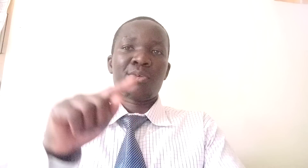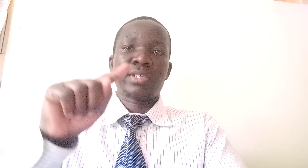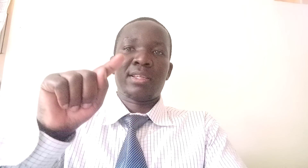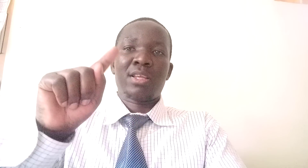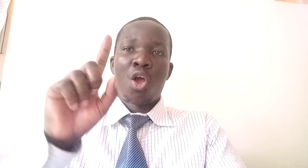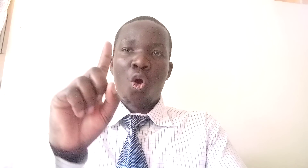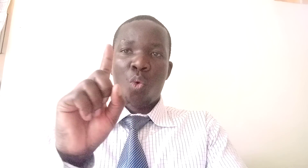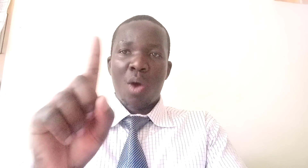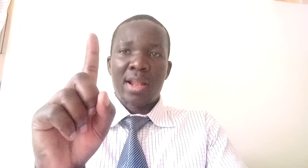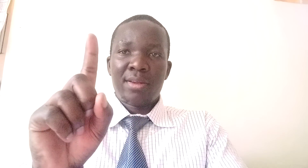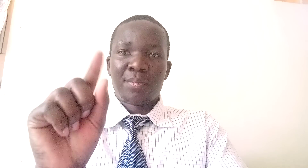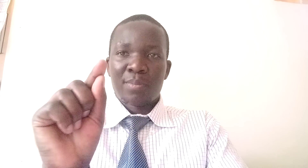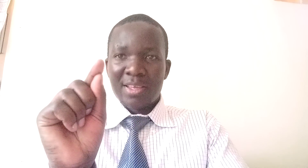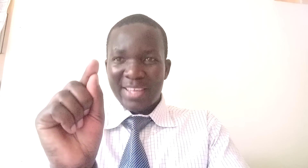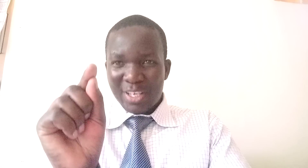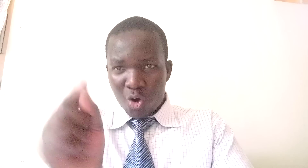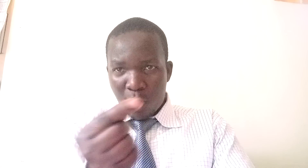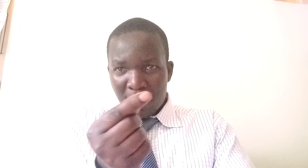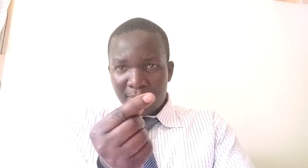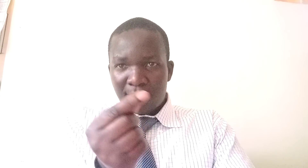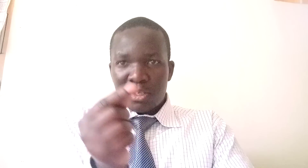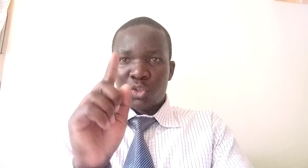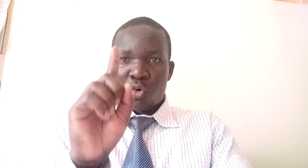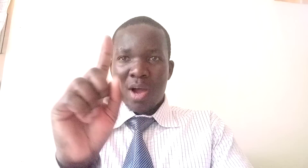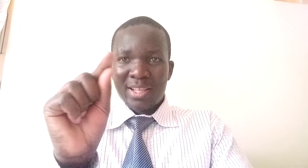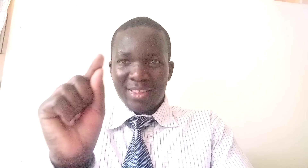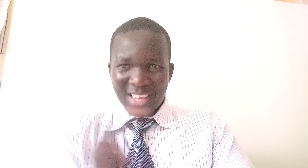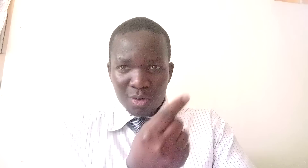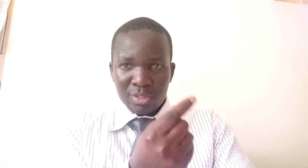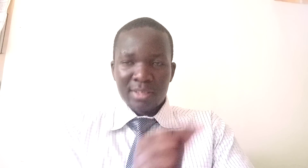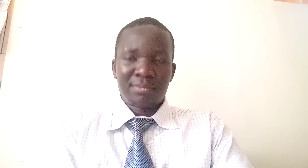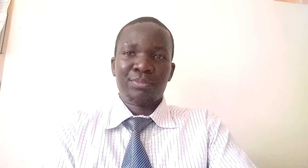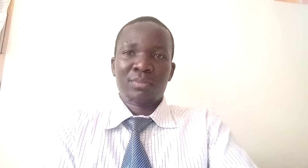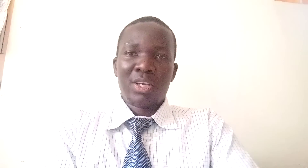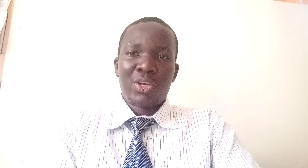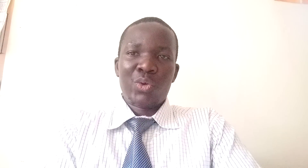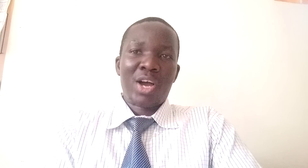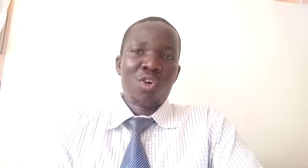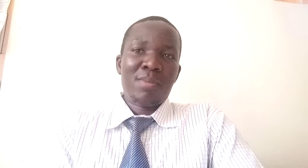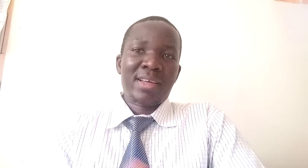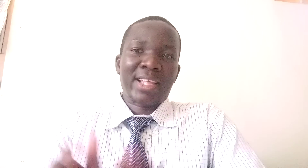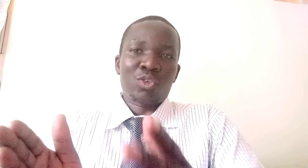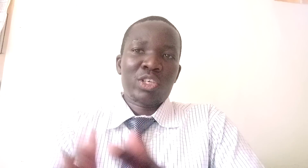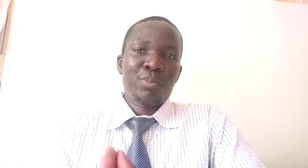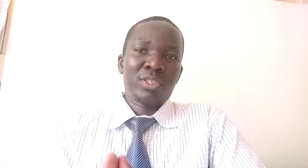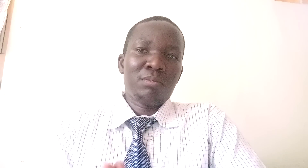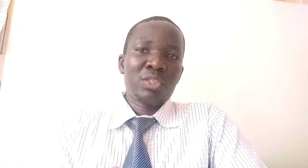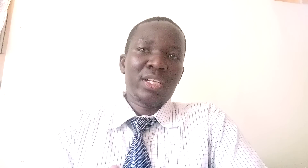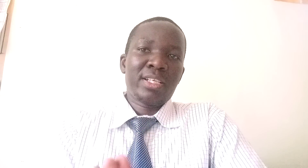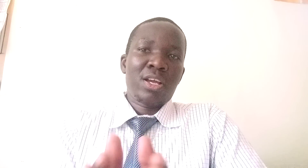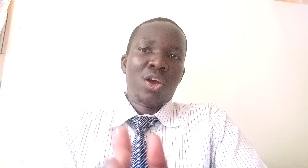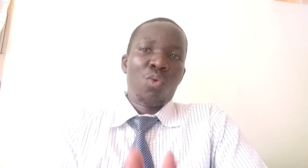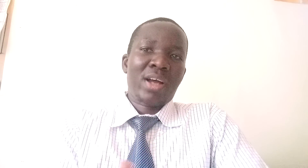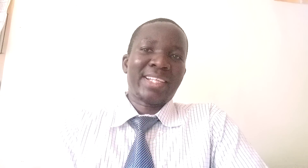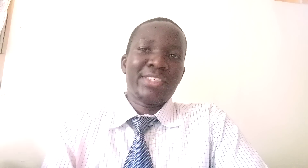1000. 1, then comma. So 1000. You know, comma, that's always put between 1 and 0